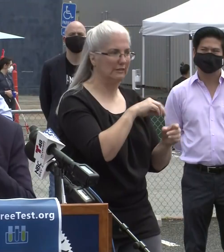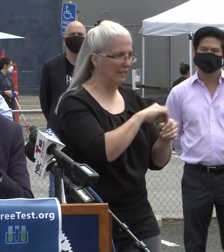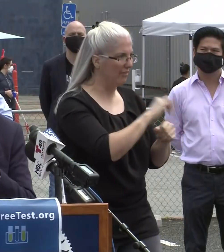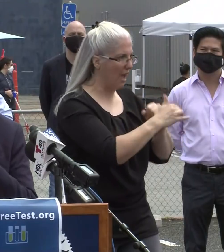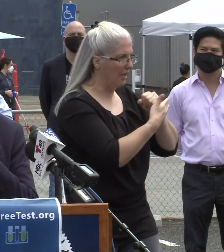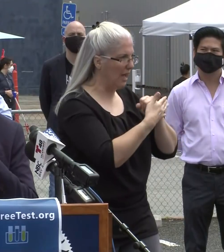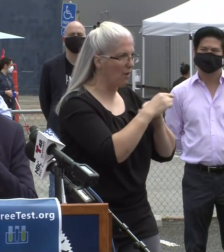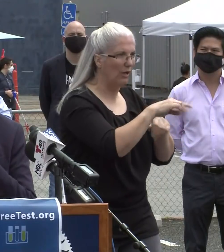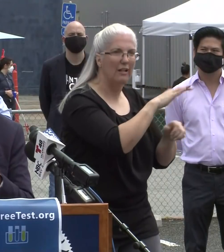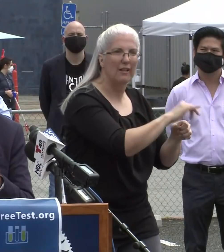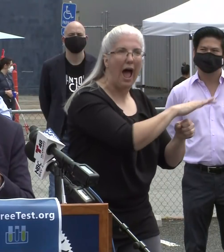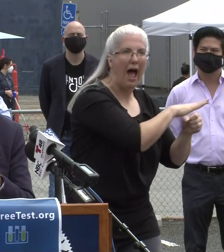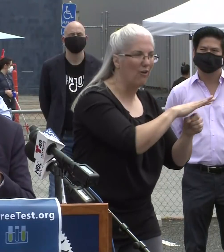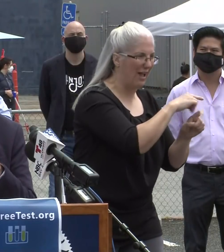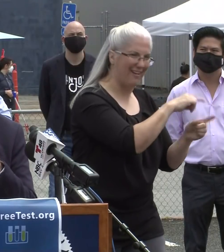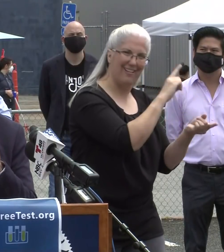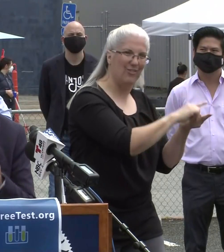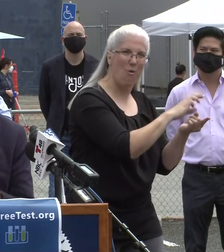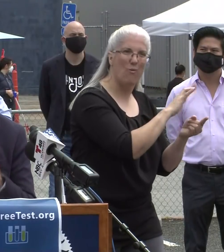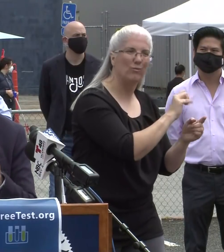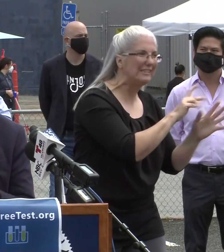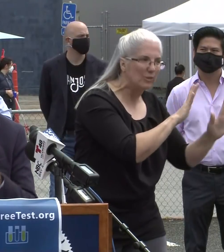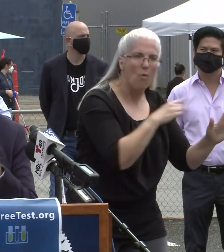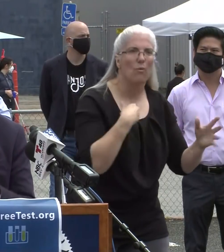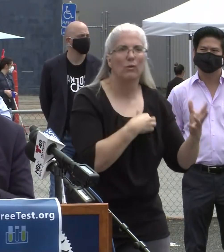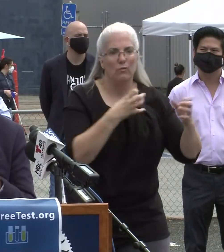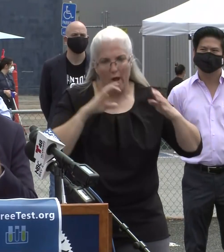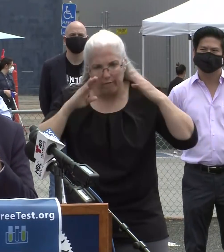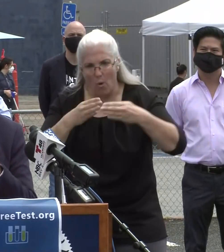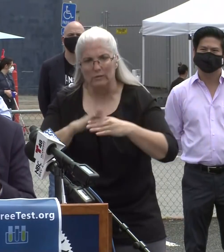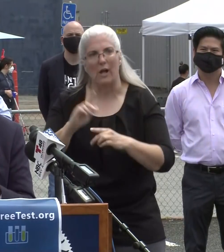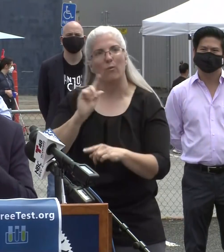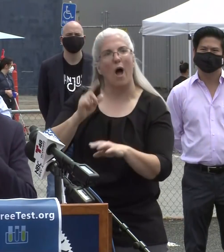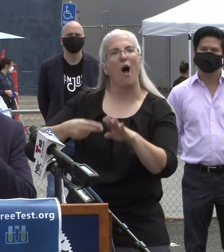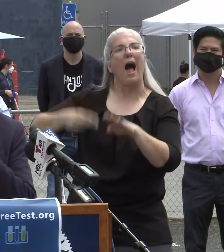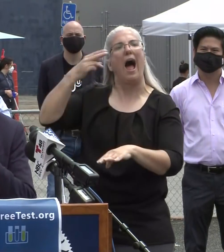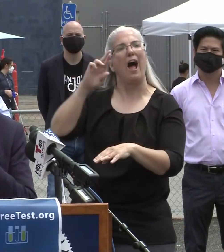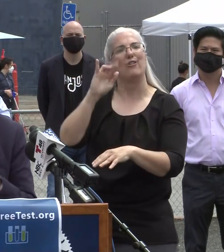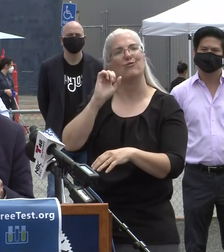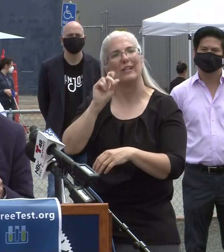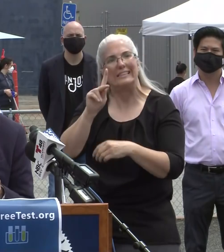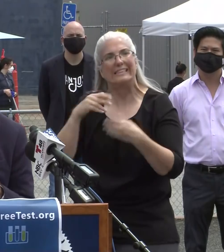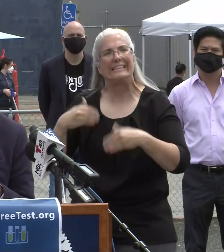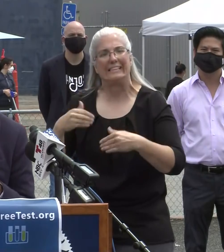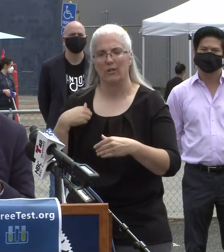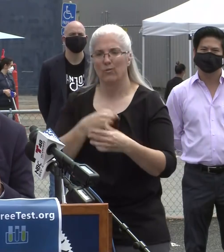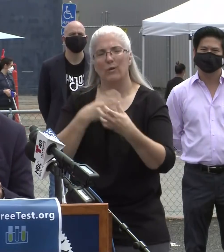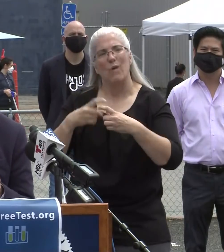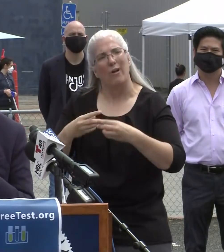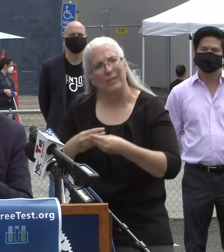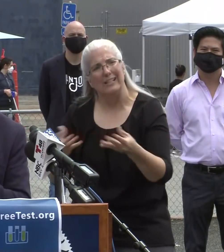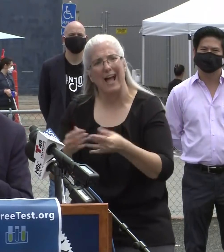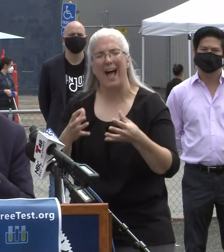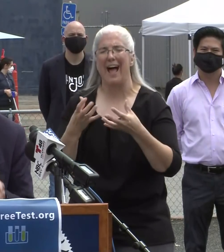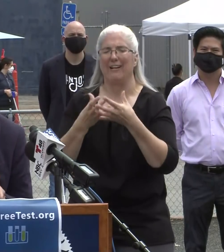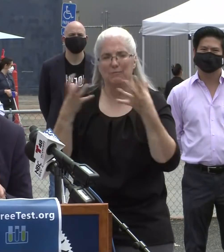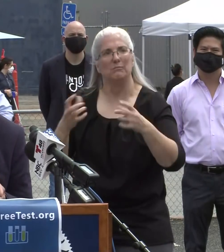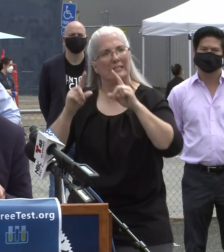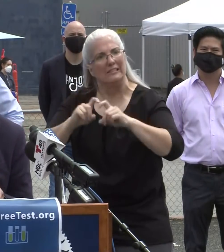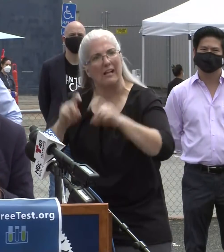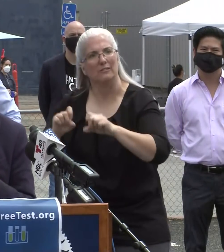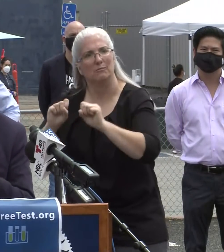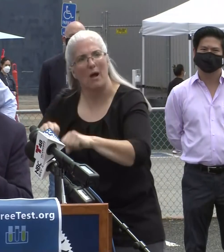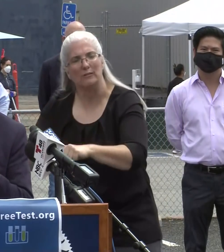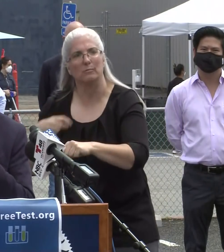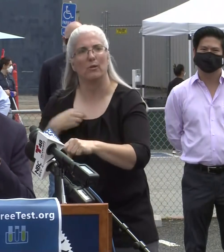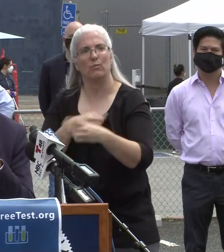again, focusing on the highest risk people and get as many people tested as we can. We will increase our capability as the demand